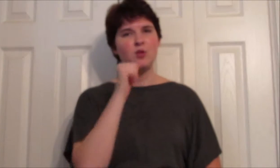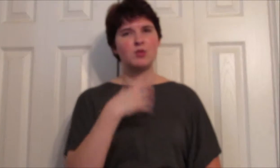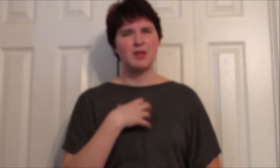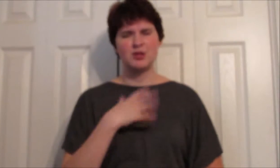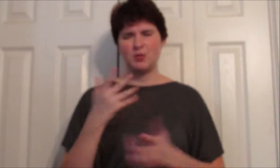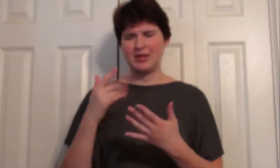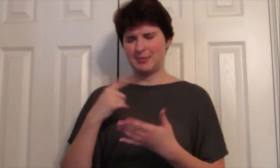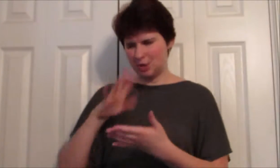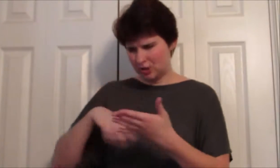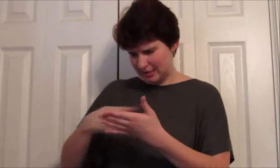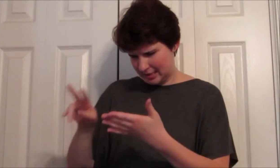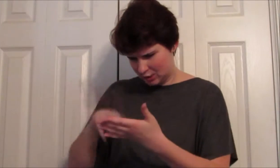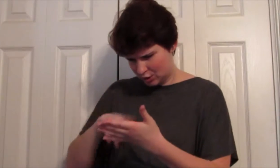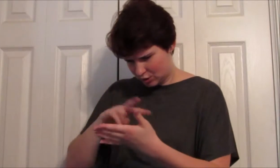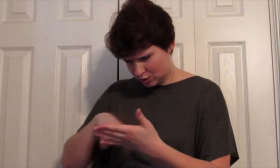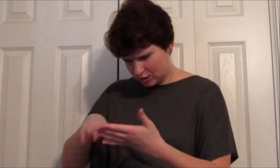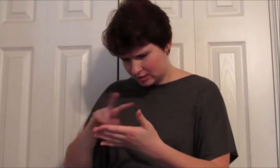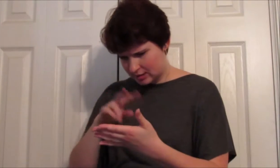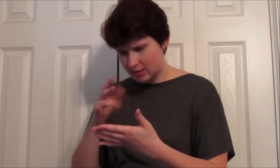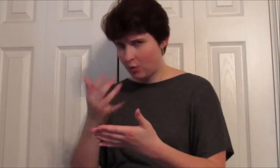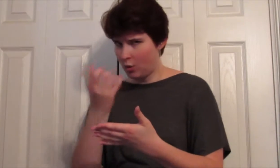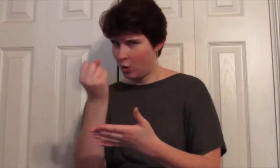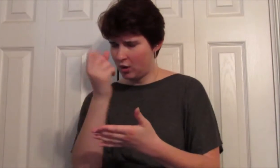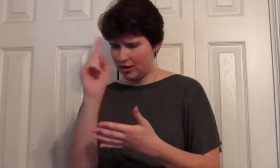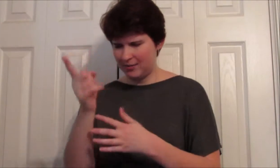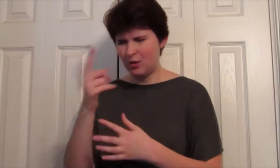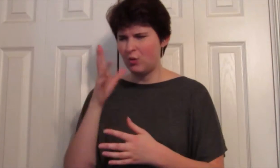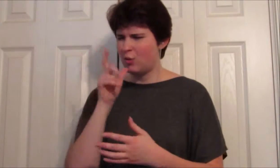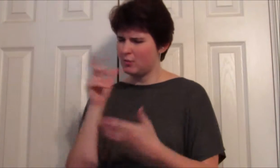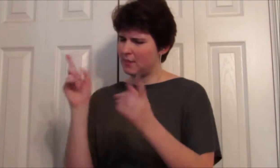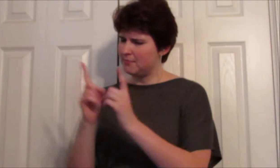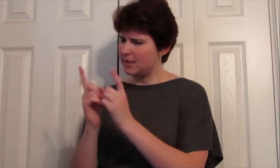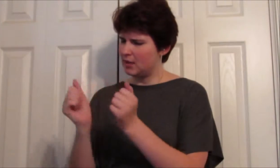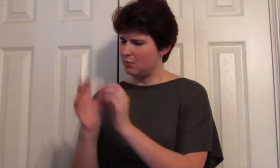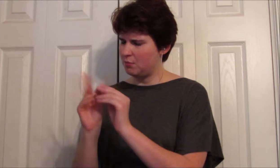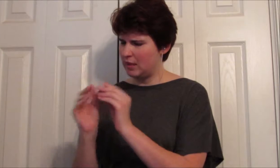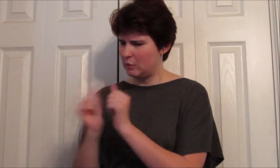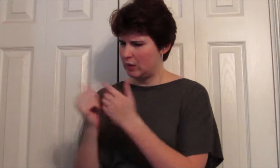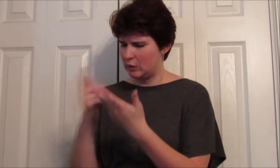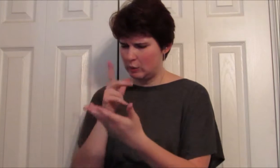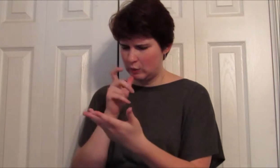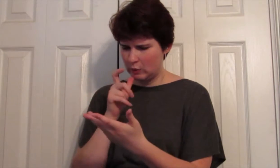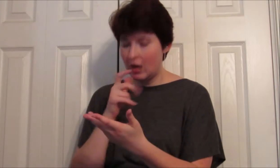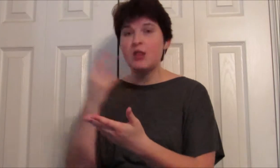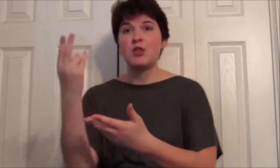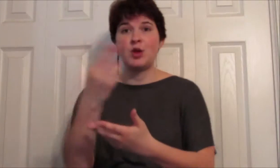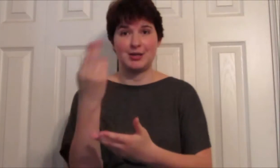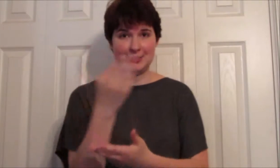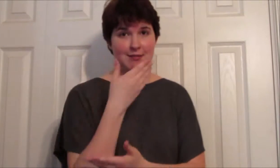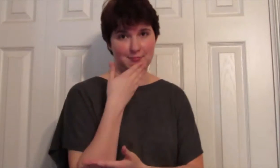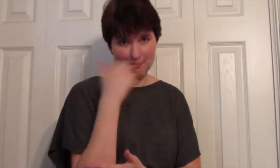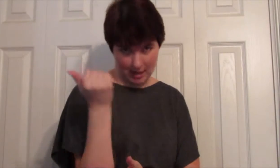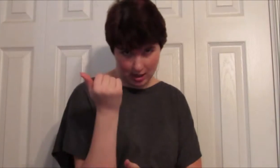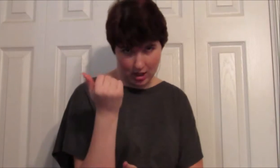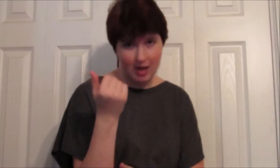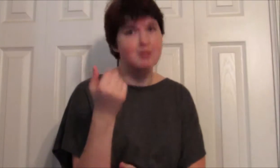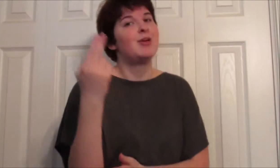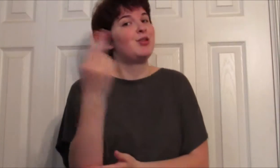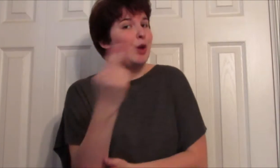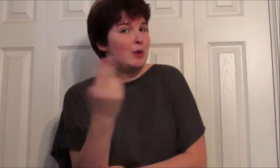see what's on my calendar first. Who am I meeting with? How about Thursday? Let's make Thursday.